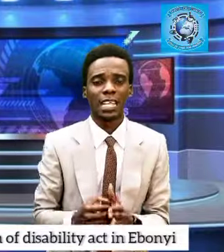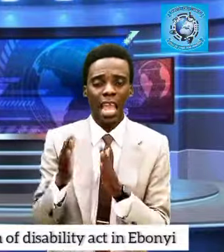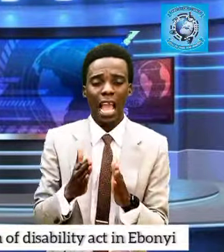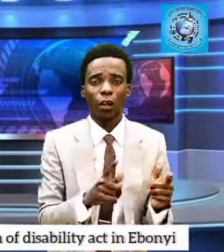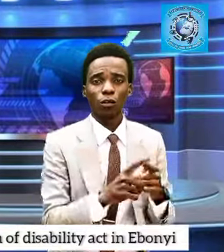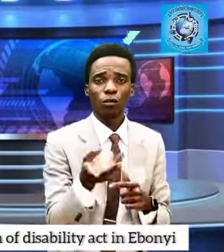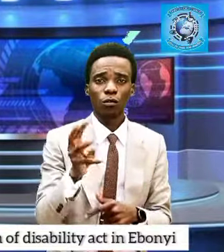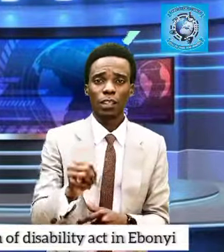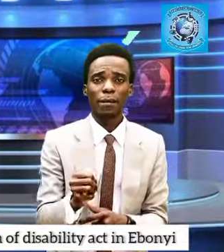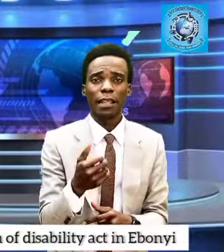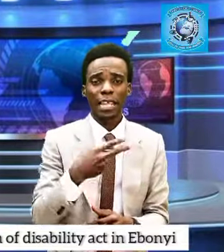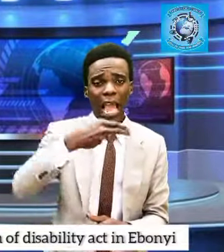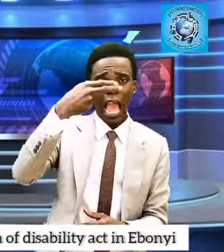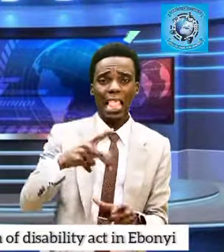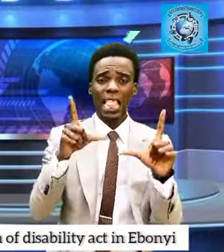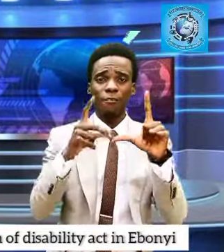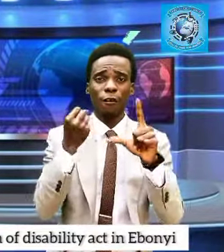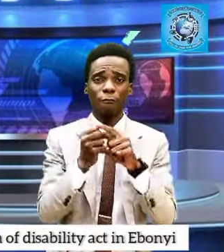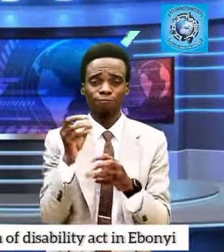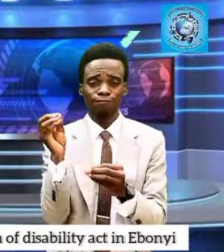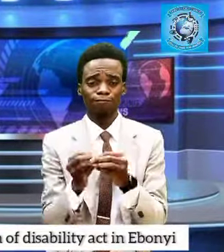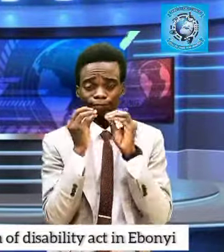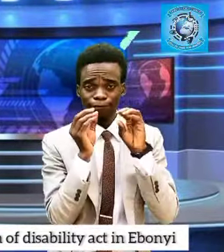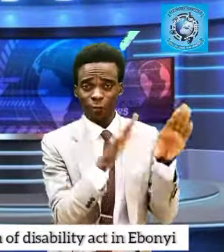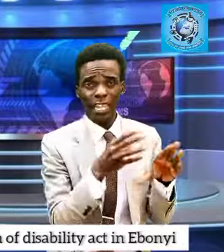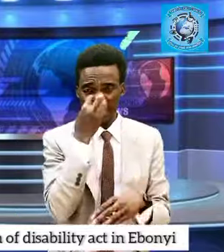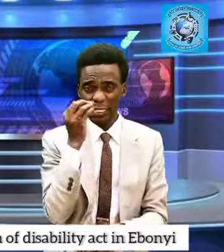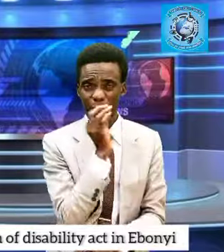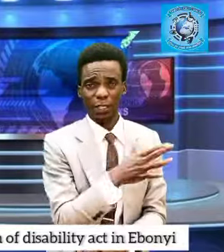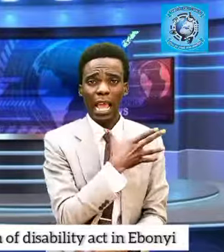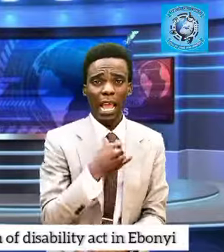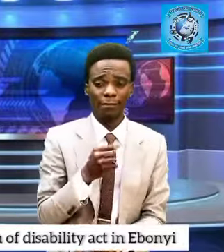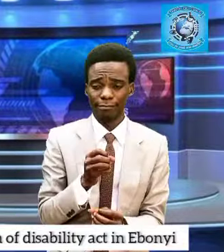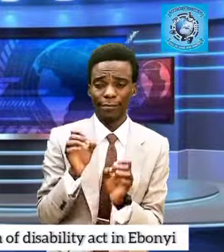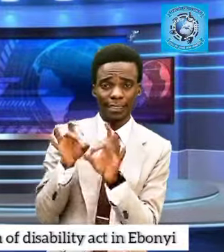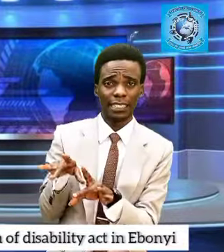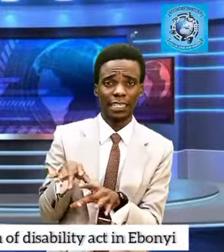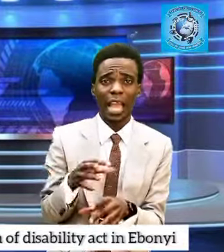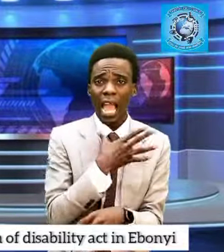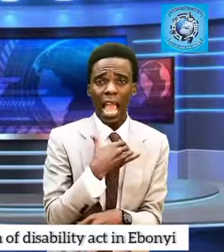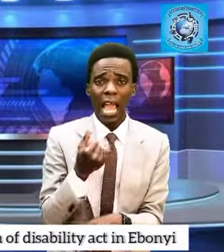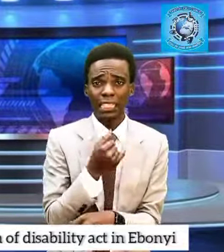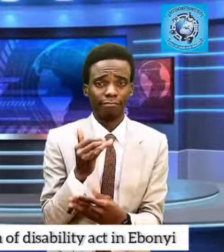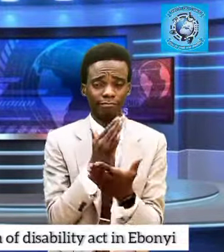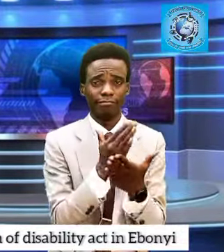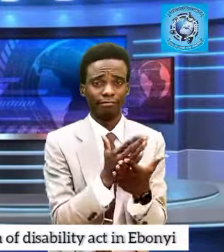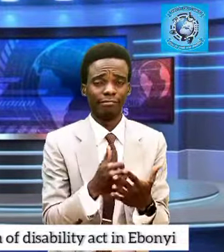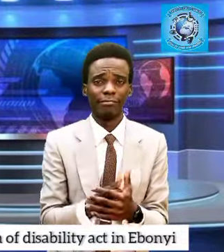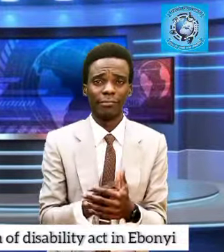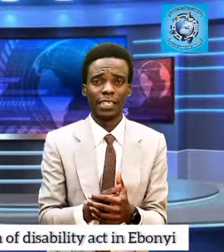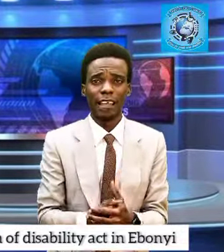According to them, the high level of deprivation, discrimination, neglect, and